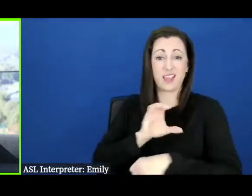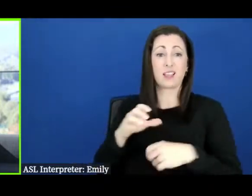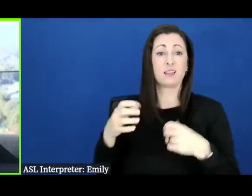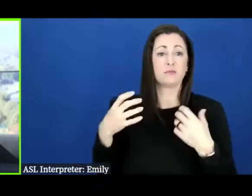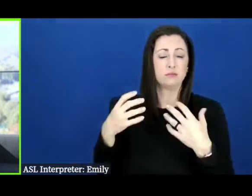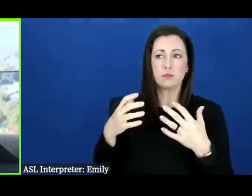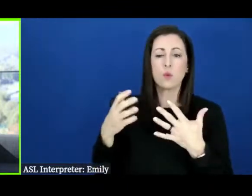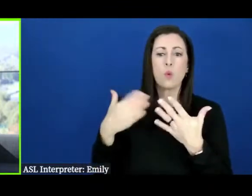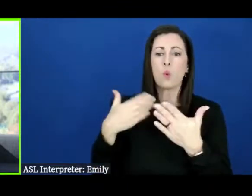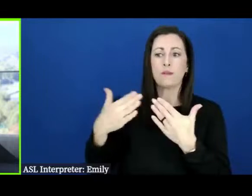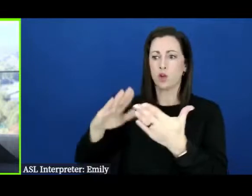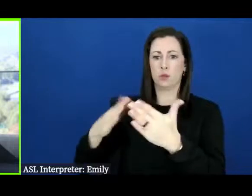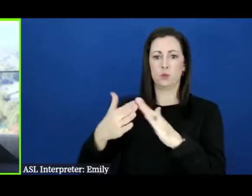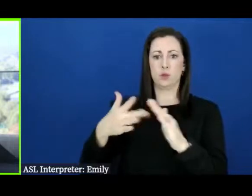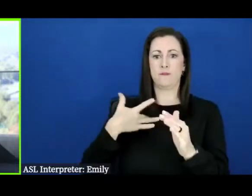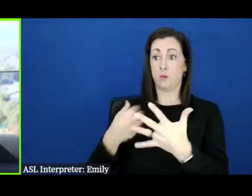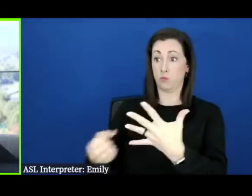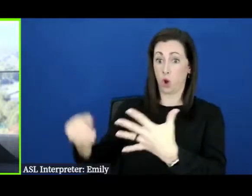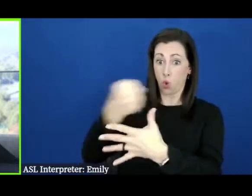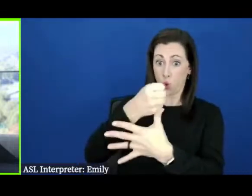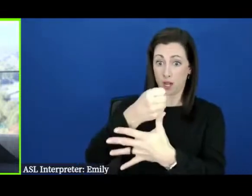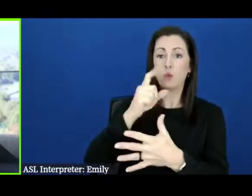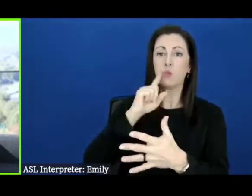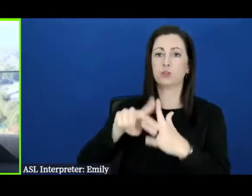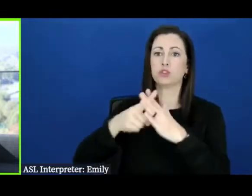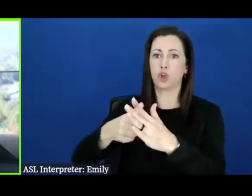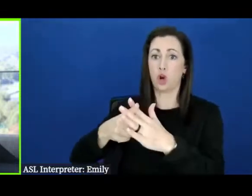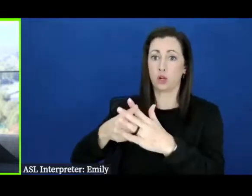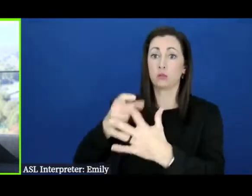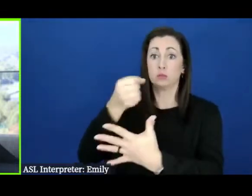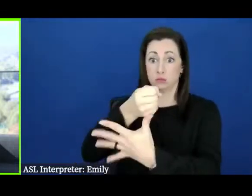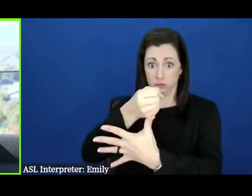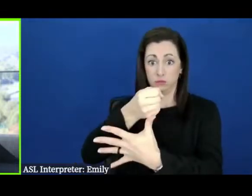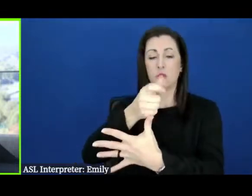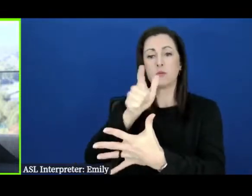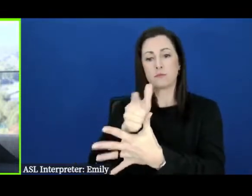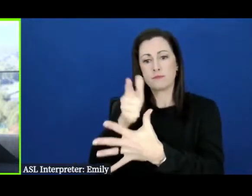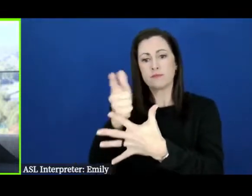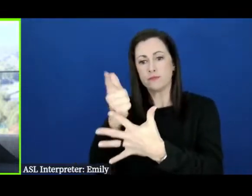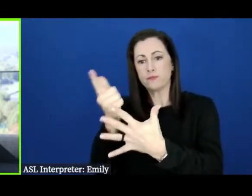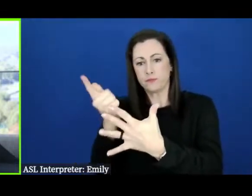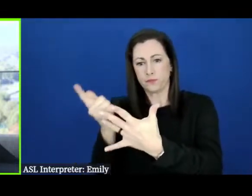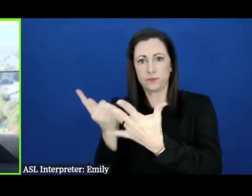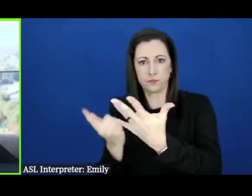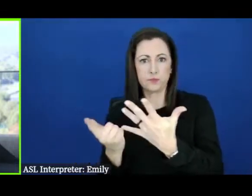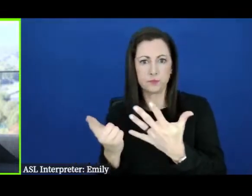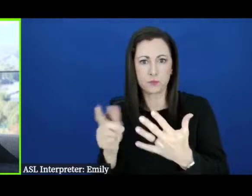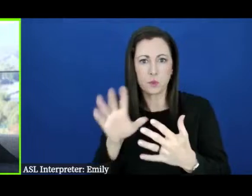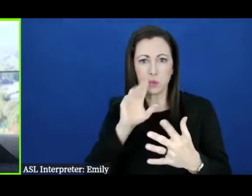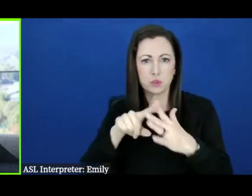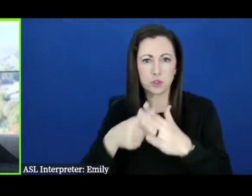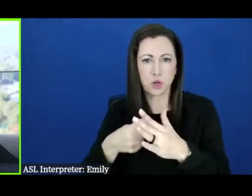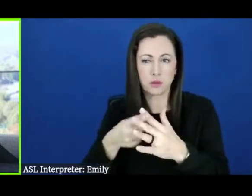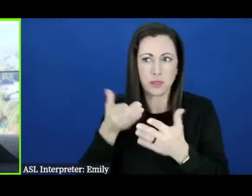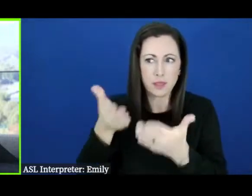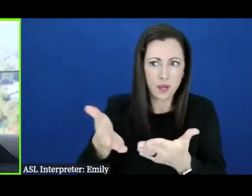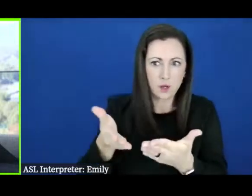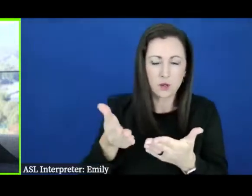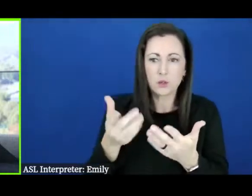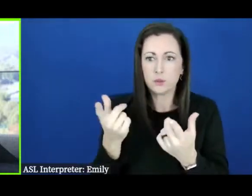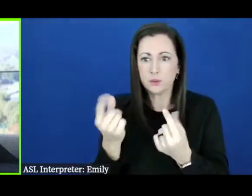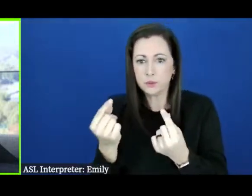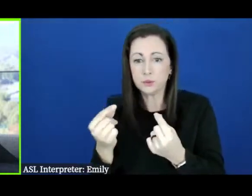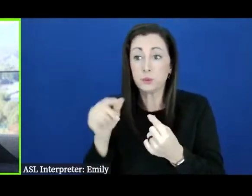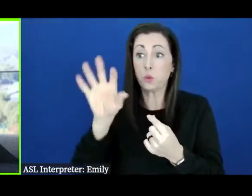by the communities that will get filtered up. That's where we'll actually start seeing what it is that FEMA